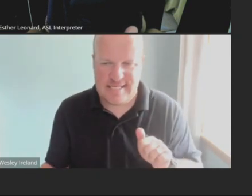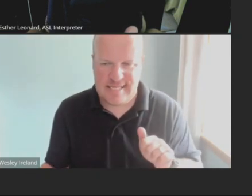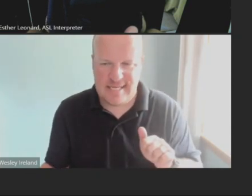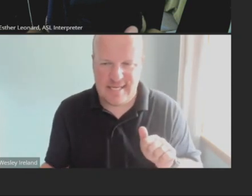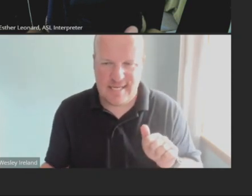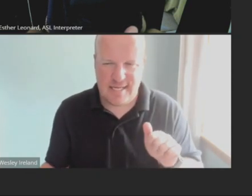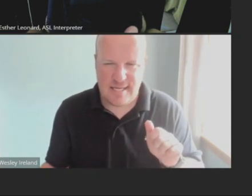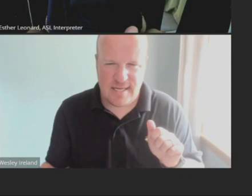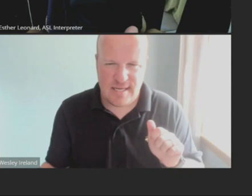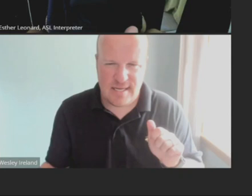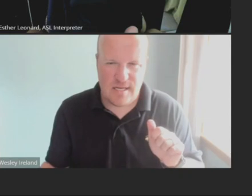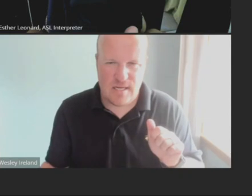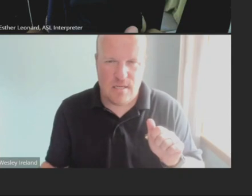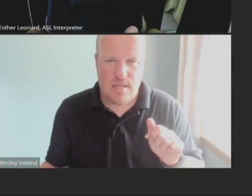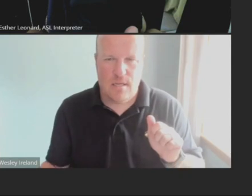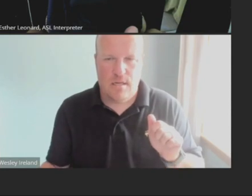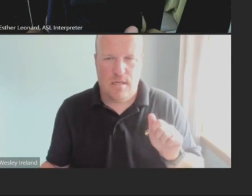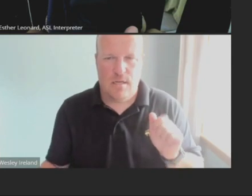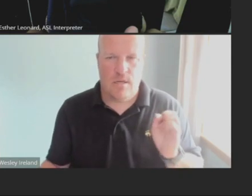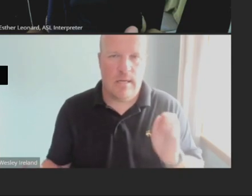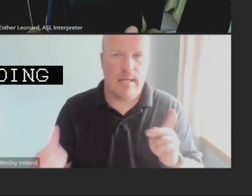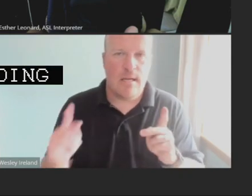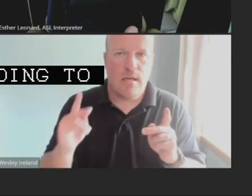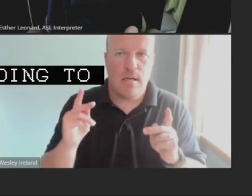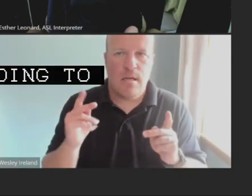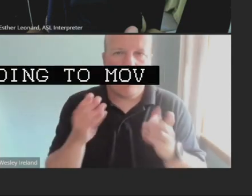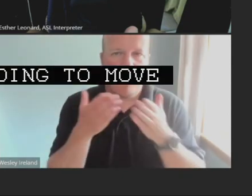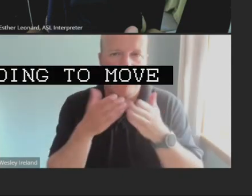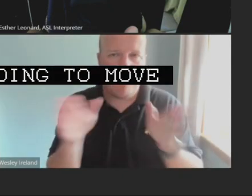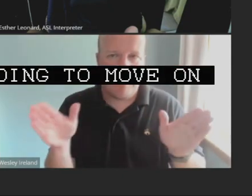I'm gonna move on the agenda then. In the interest of time.